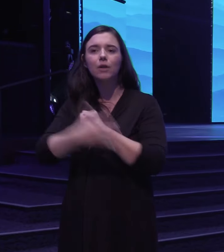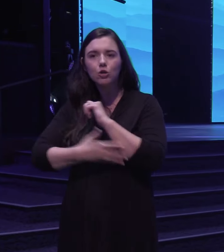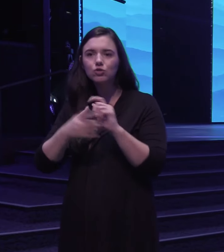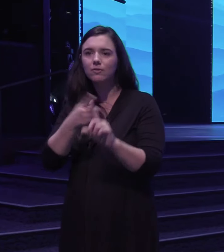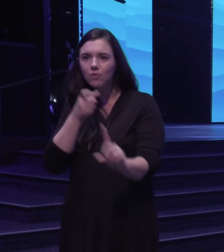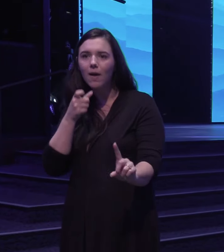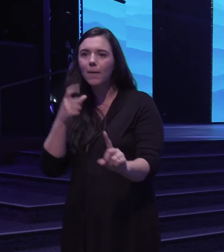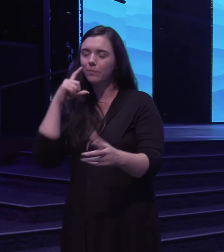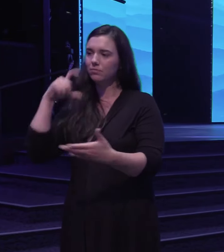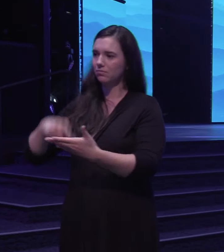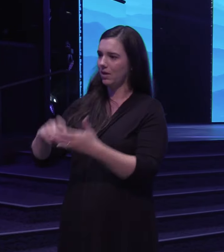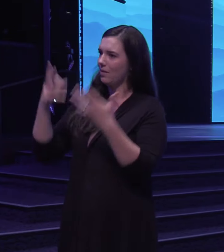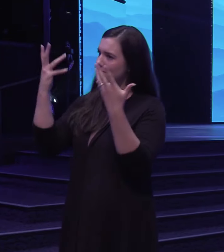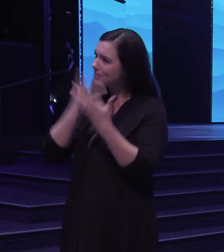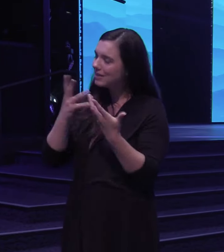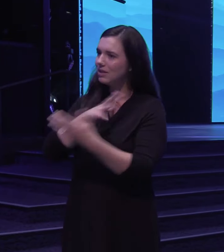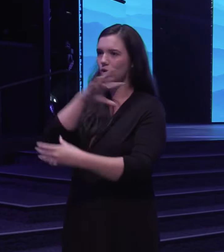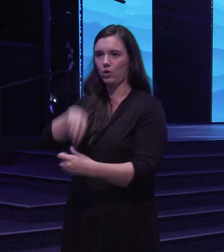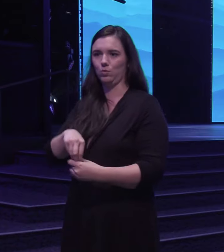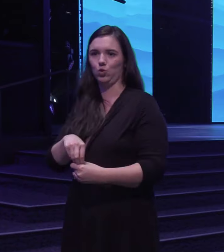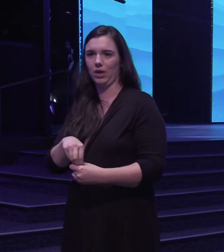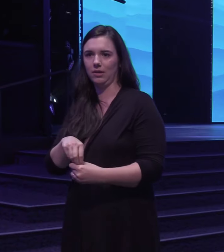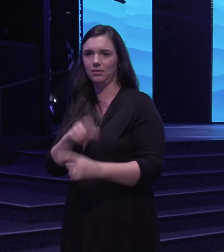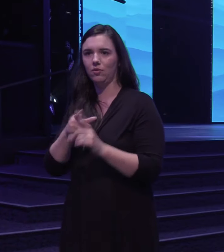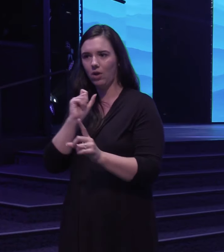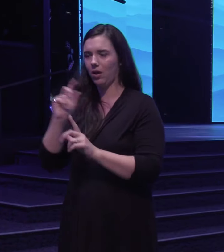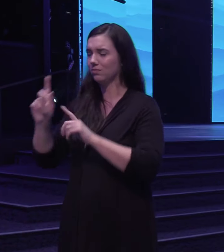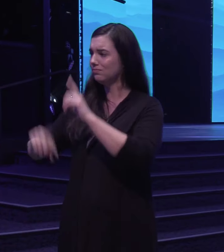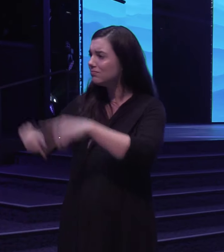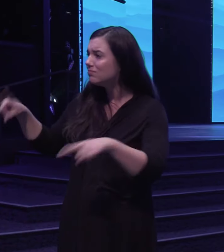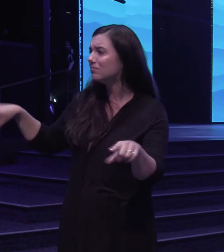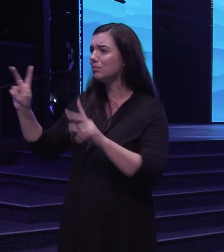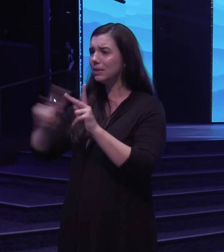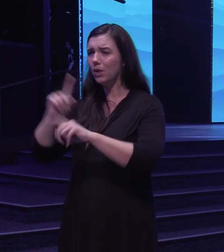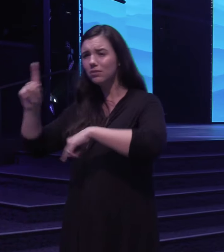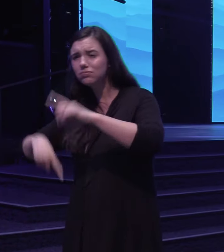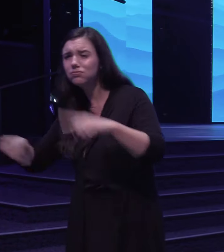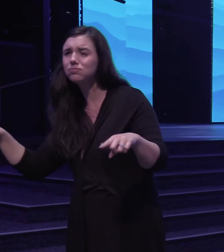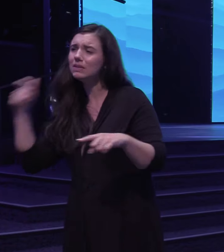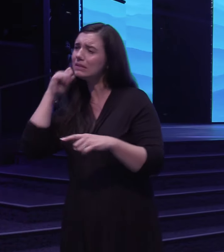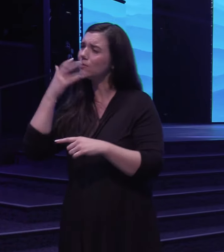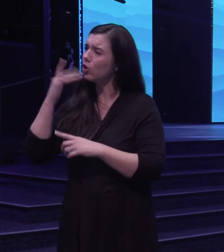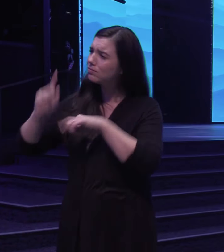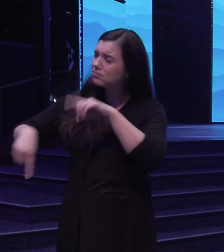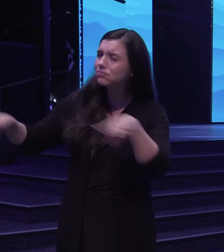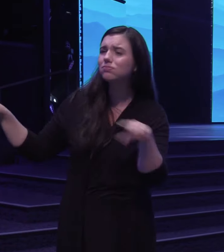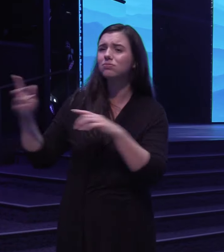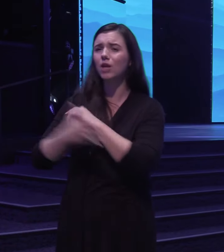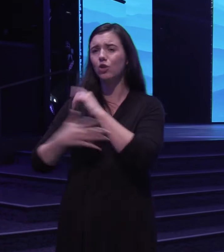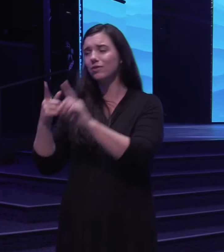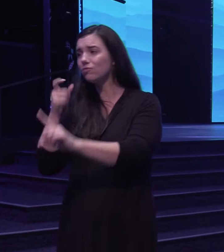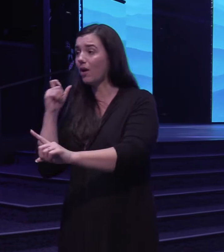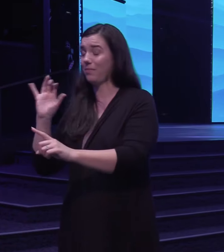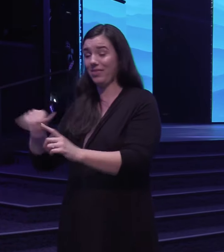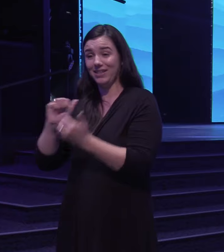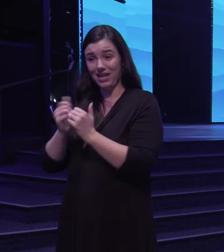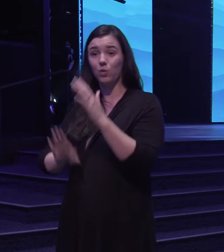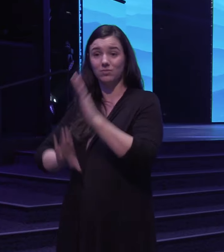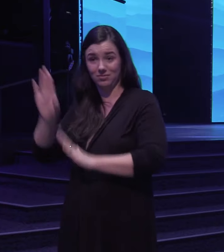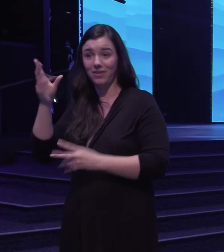out tremendous contributions that were made. And that's how we reach the pinnacle so fast. Our diversity is